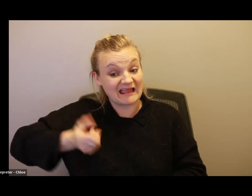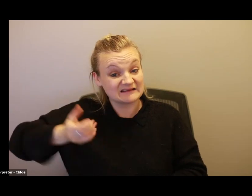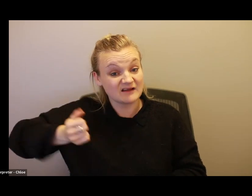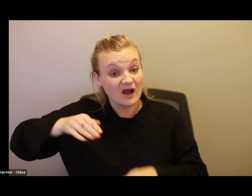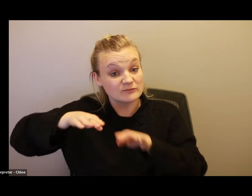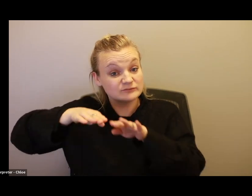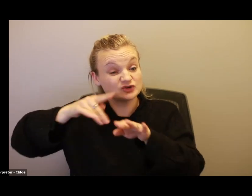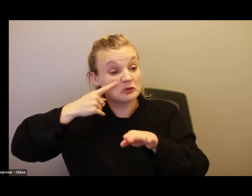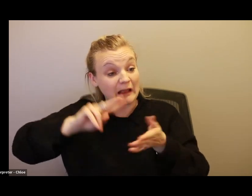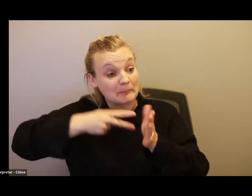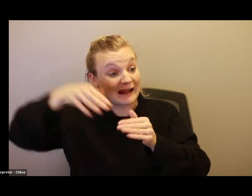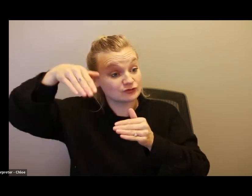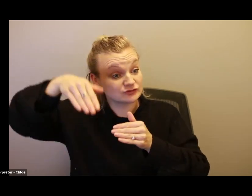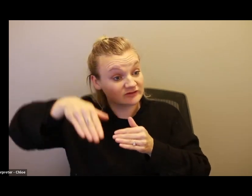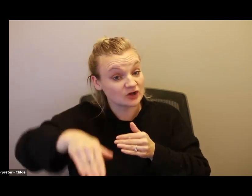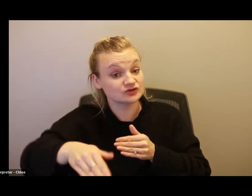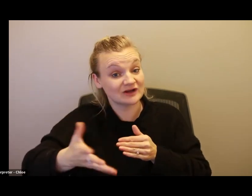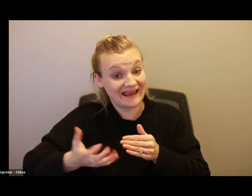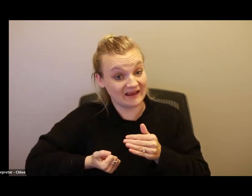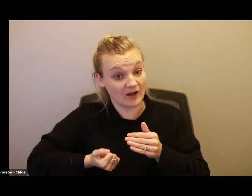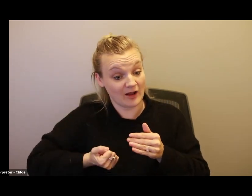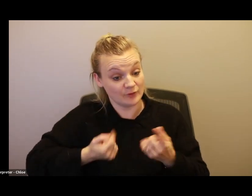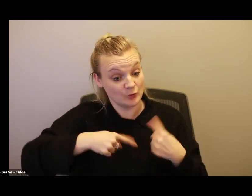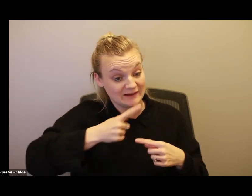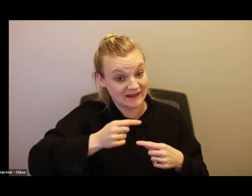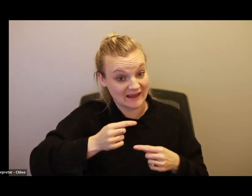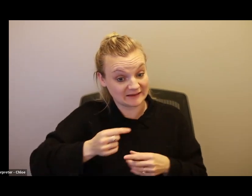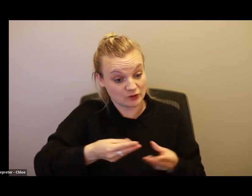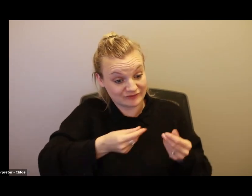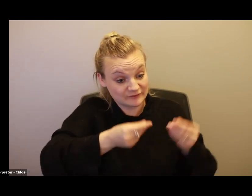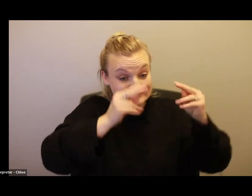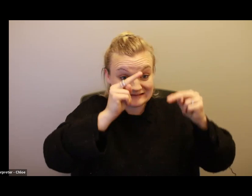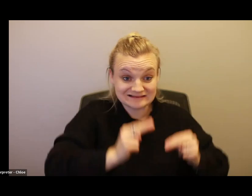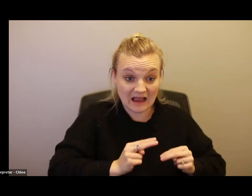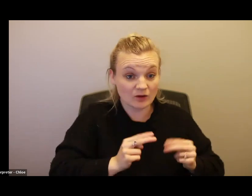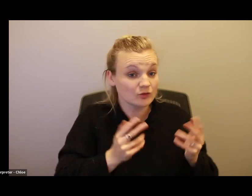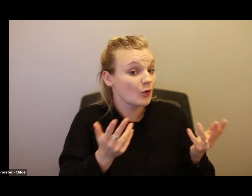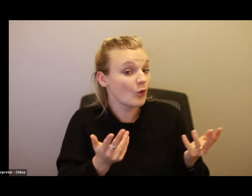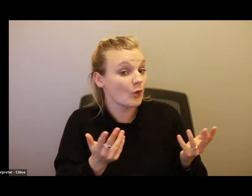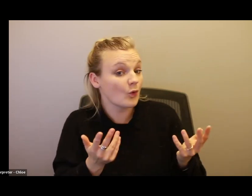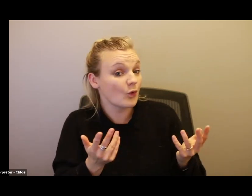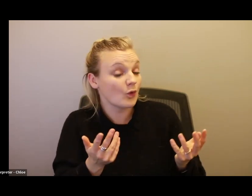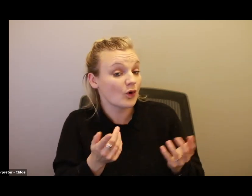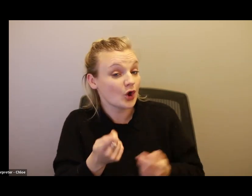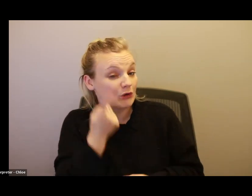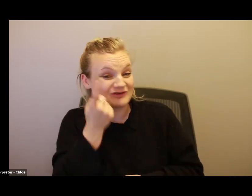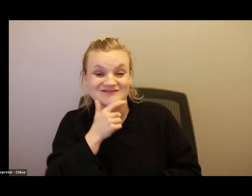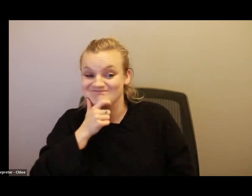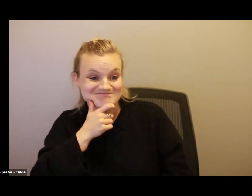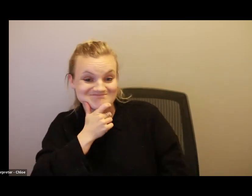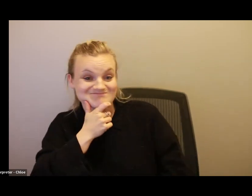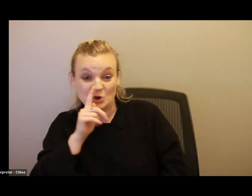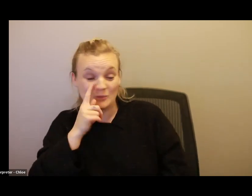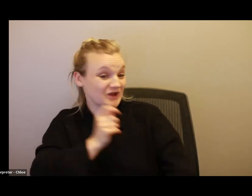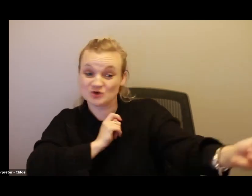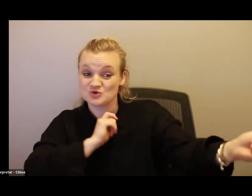planned reduction of income in order to bring resource use down? Or do you think, that we're not going to be able to turn all this